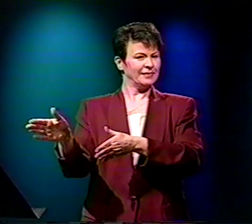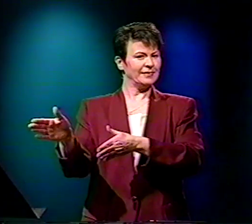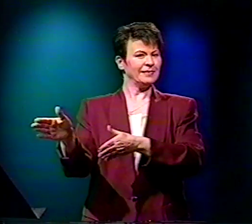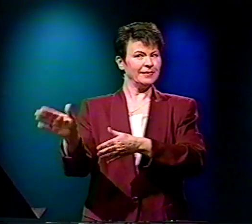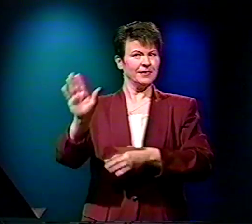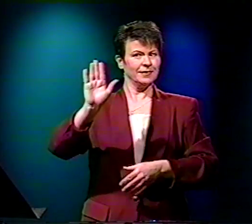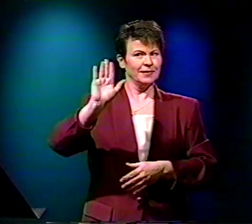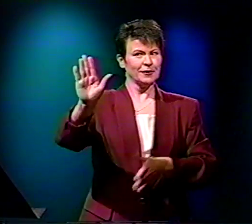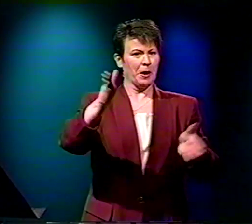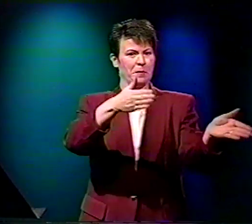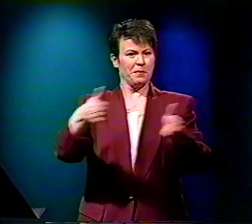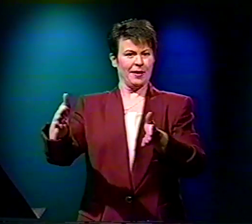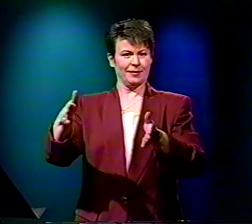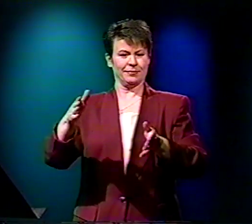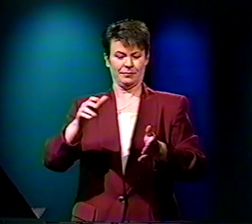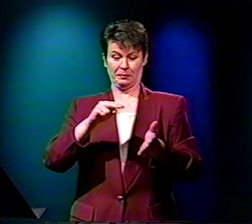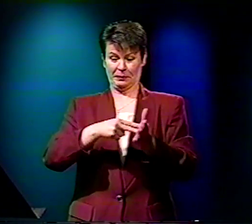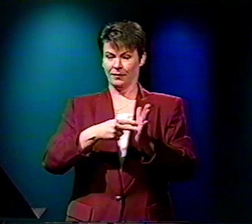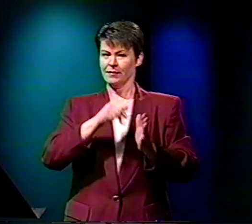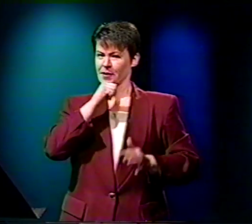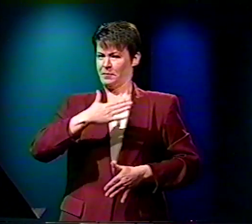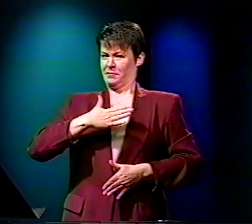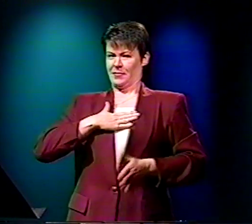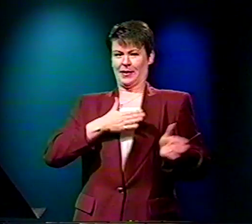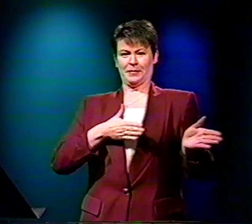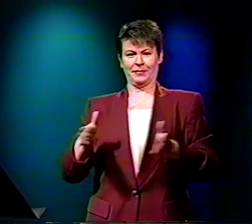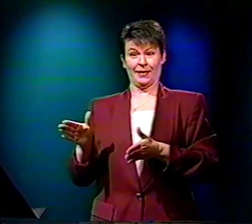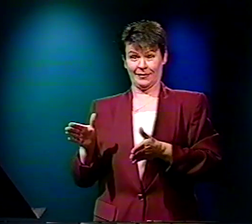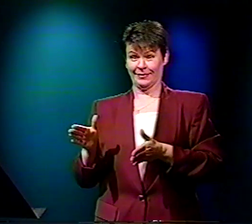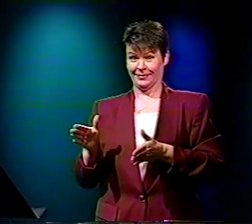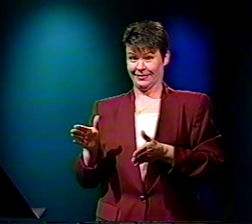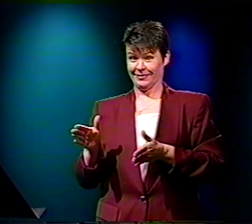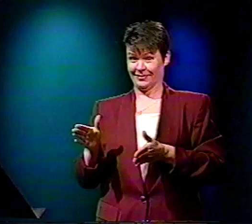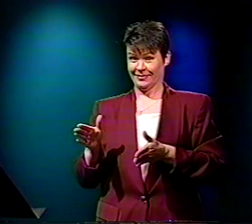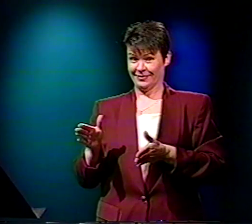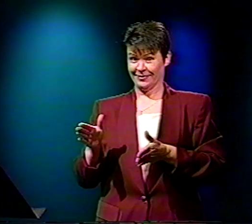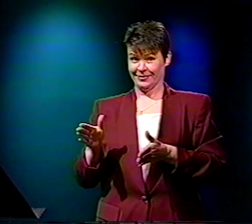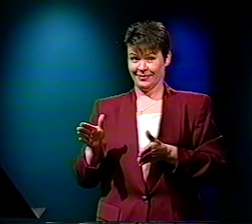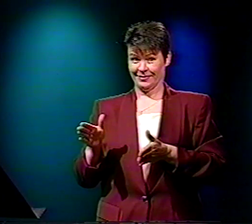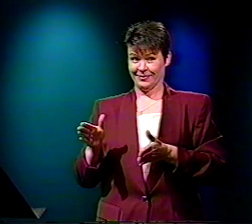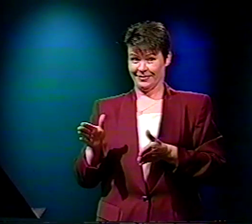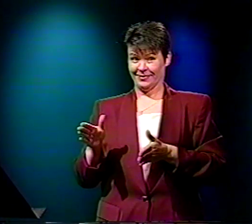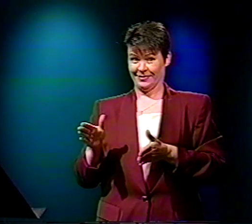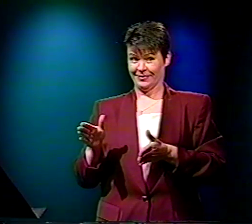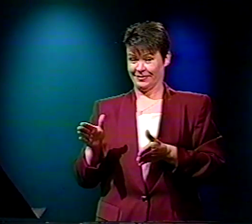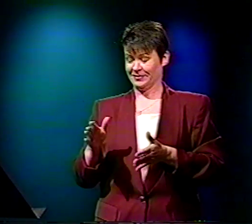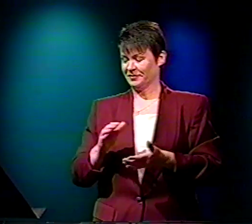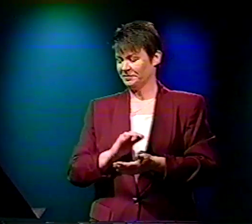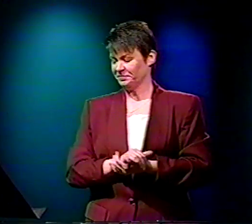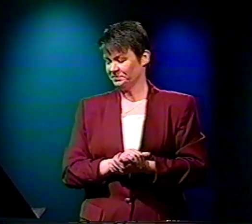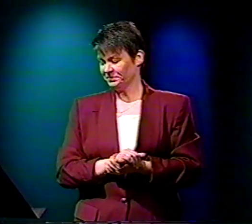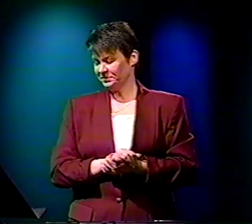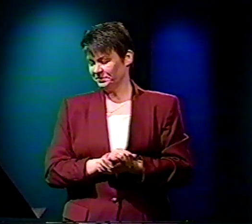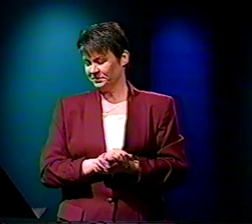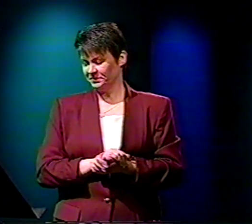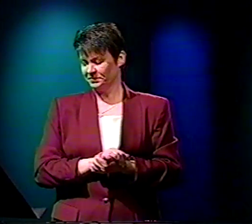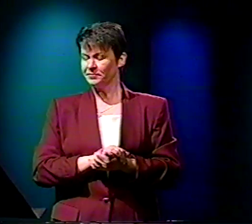their needs and follow their game plan. Understand, that doesn't mean the interpreter's ideas or plans for the